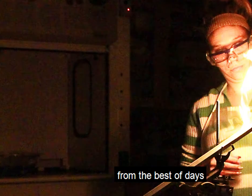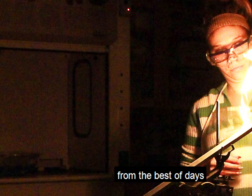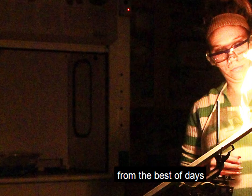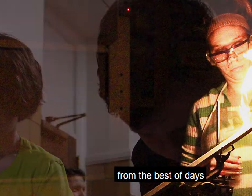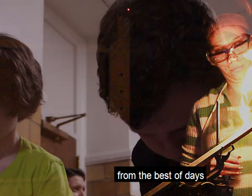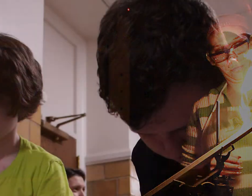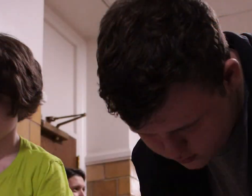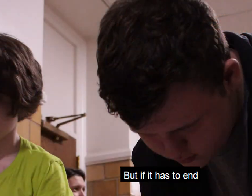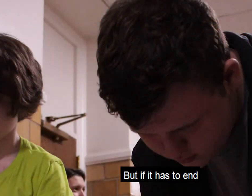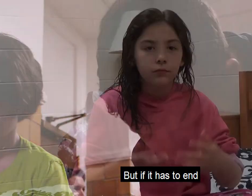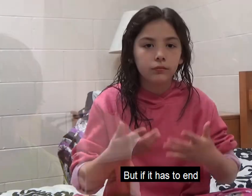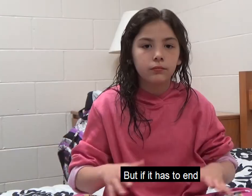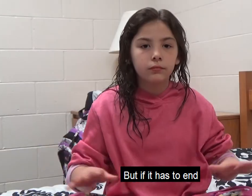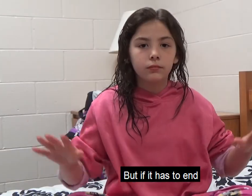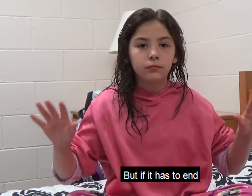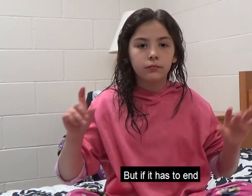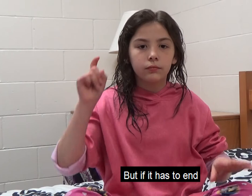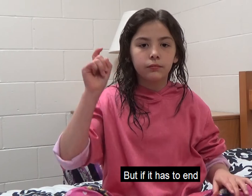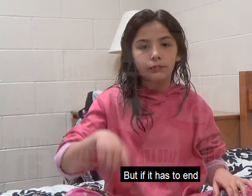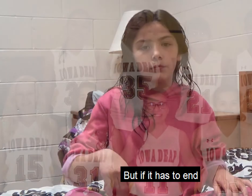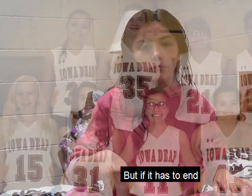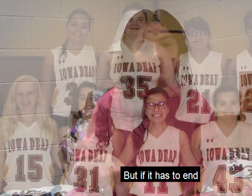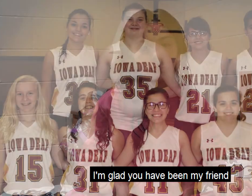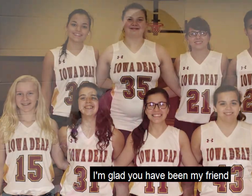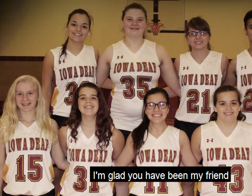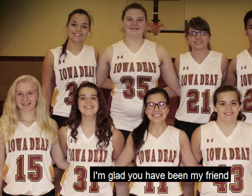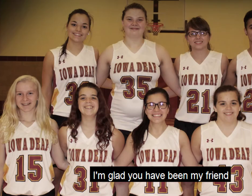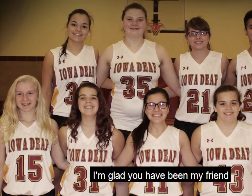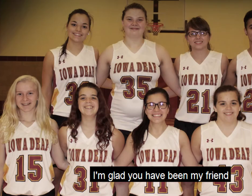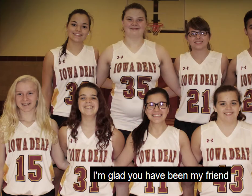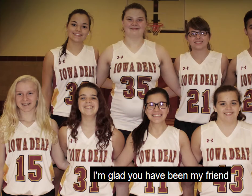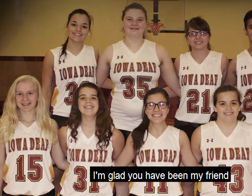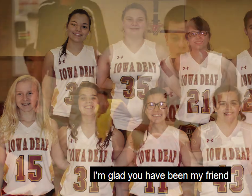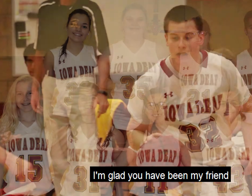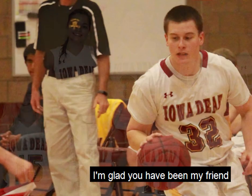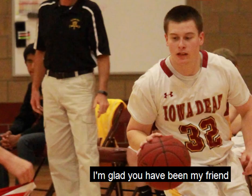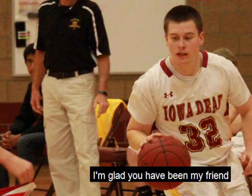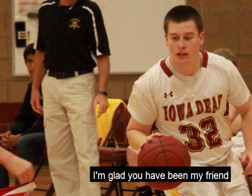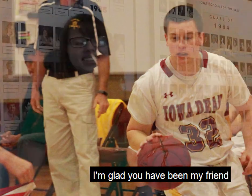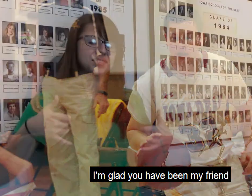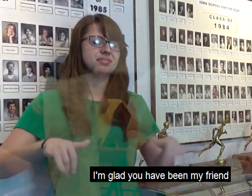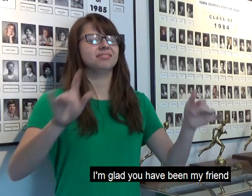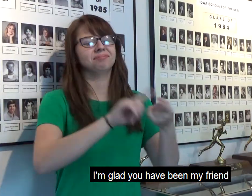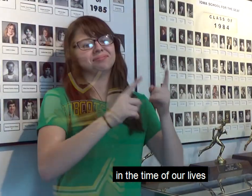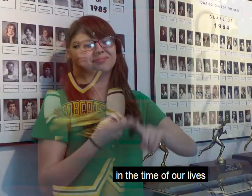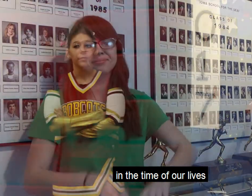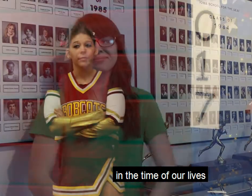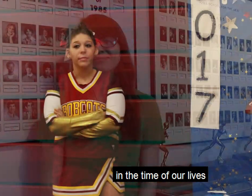But if it has to end I'm glad you have been my friend In the time of